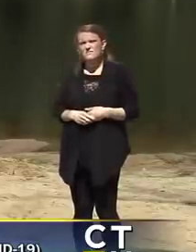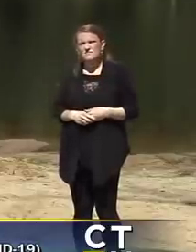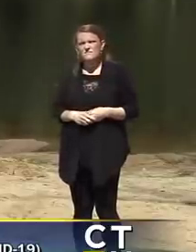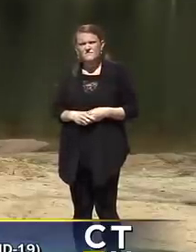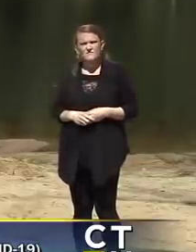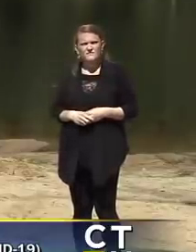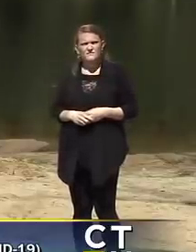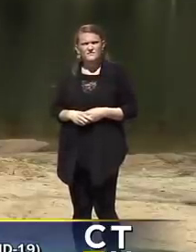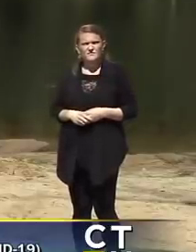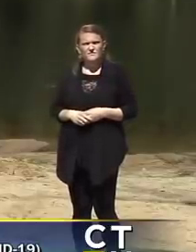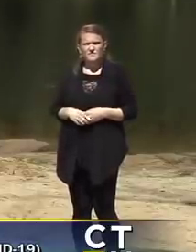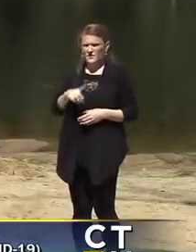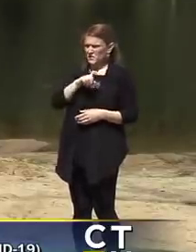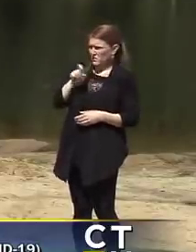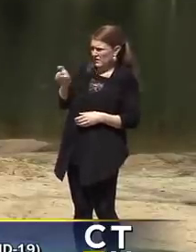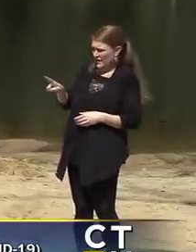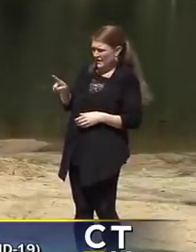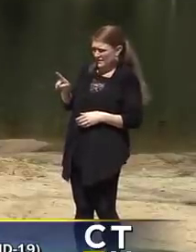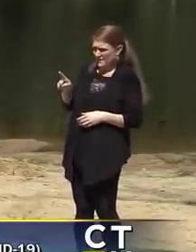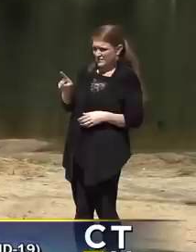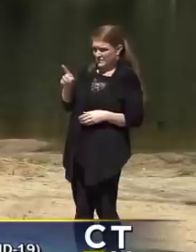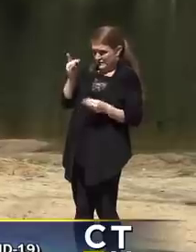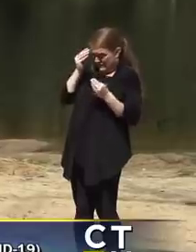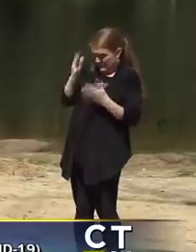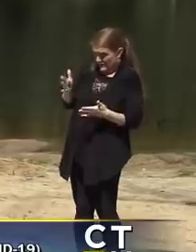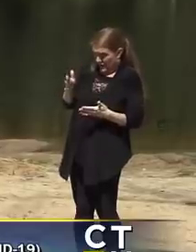Did they tell you then they were going to do it June